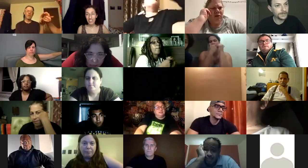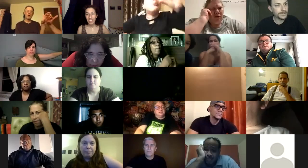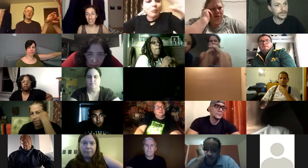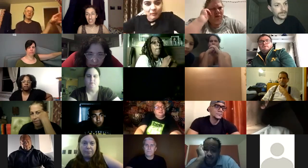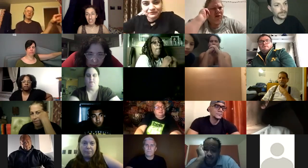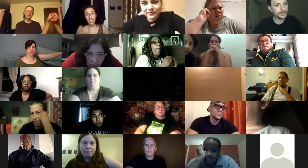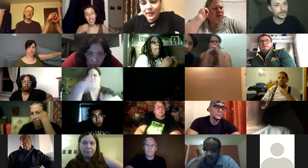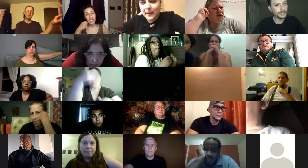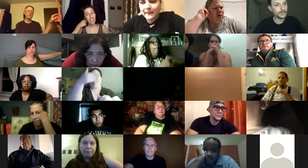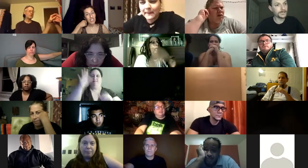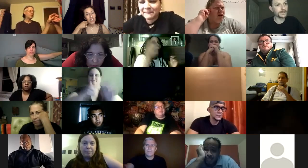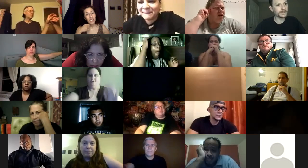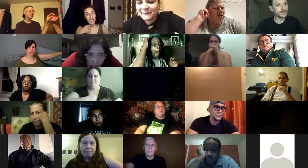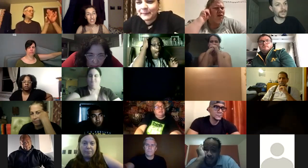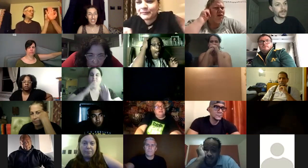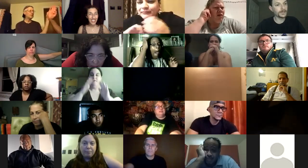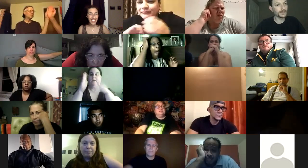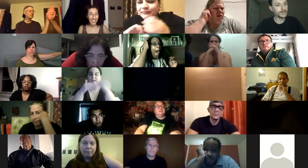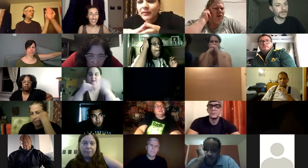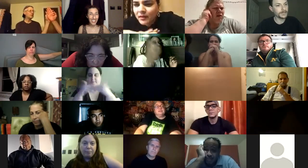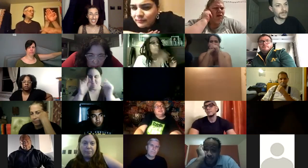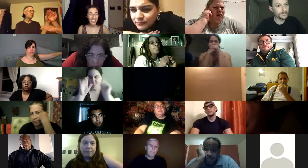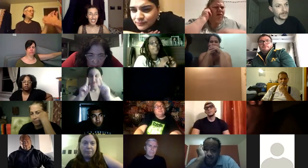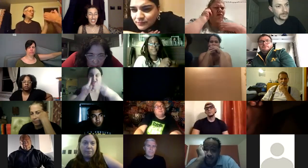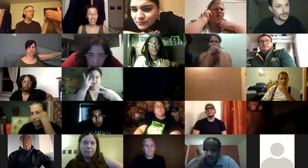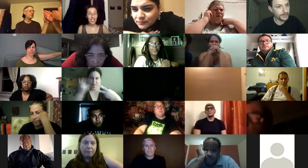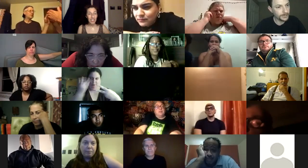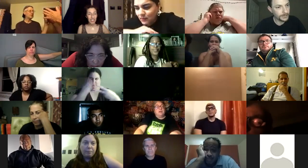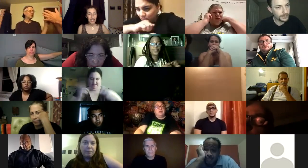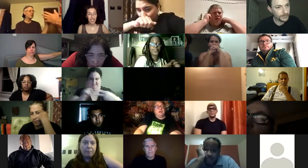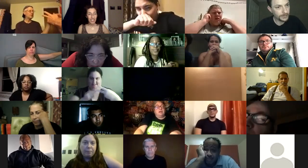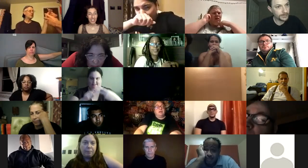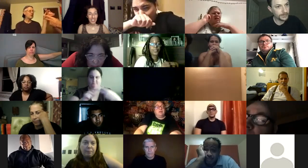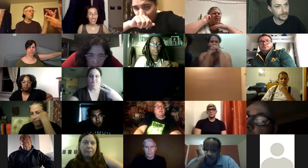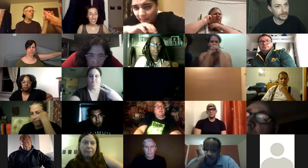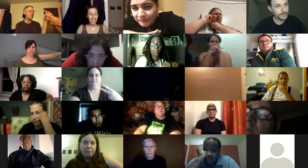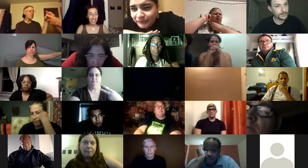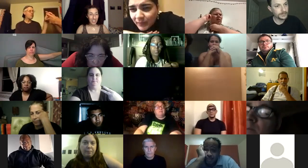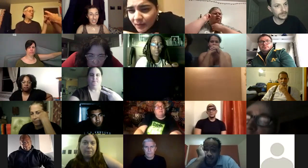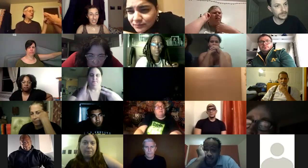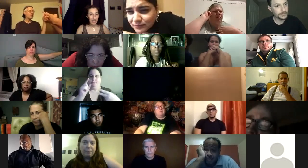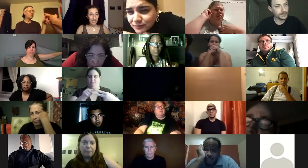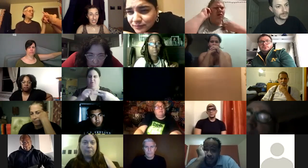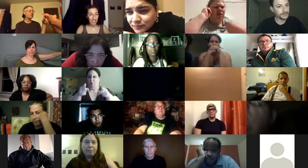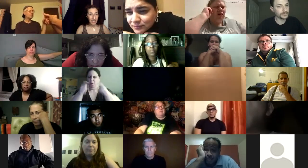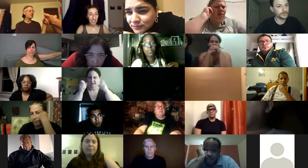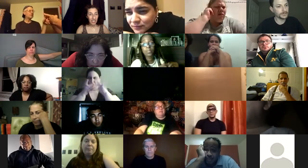Vanessa-Canada is connecting to audio and can't hear you yet. Alert. Hello, everyone. Sorry. This is Vanessa speaking. So I have a few things I would like to